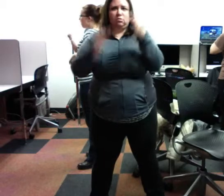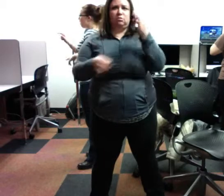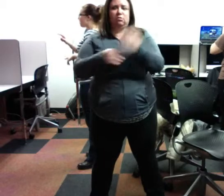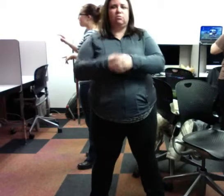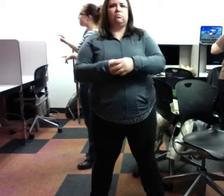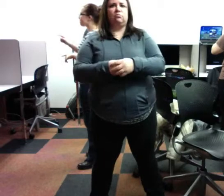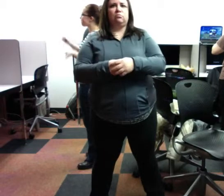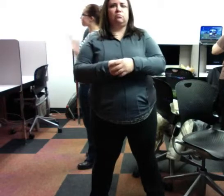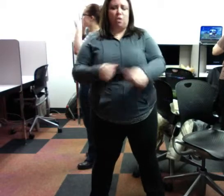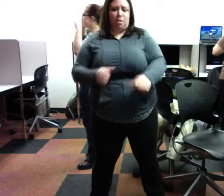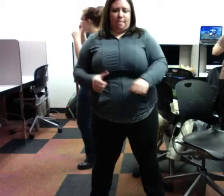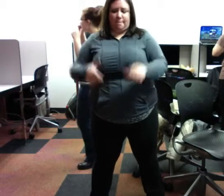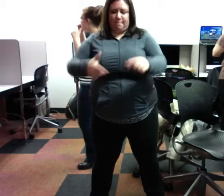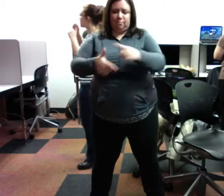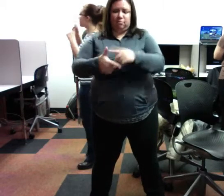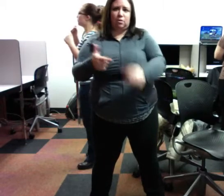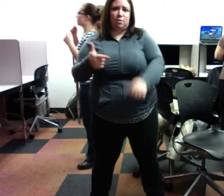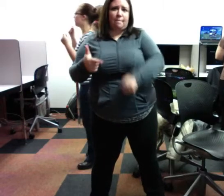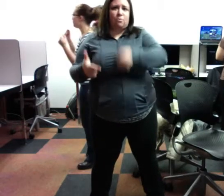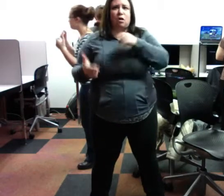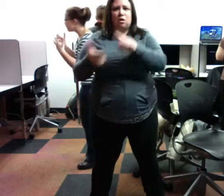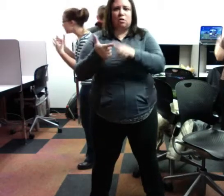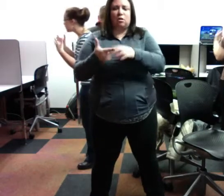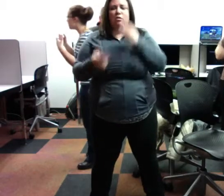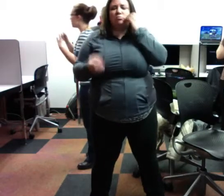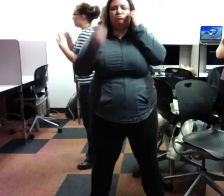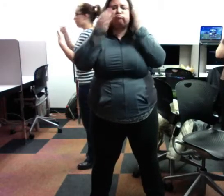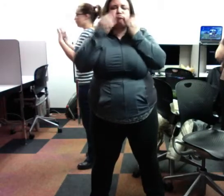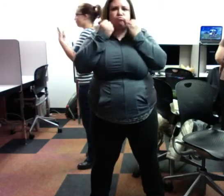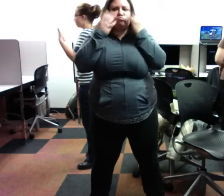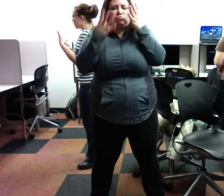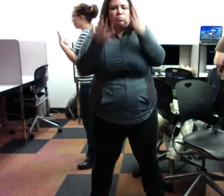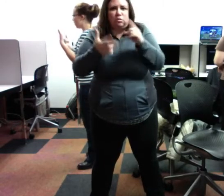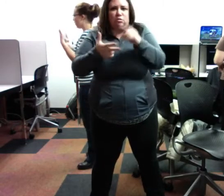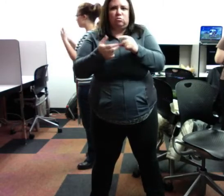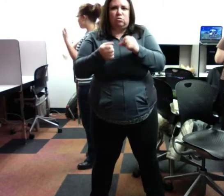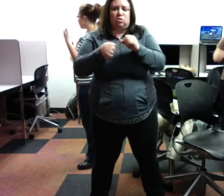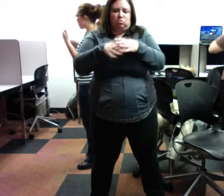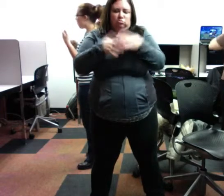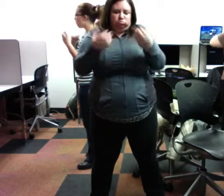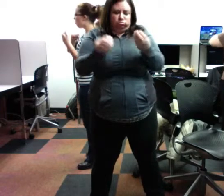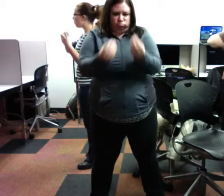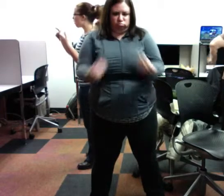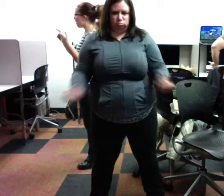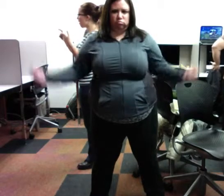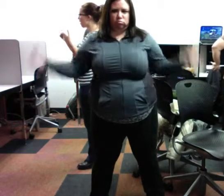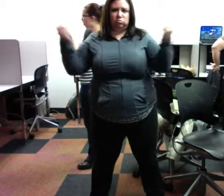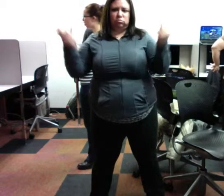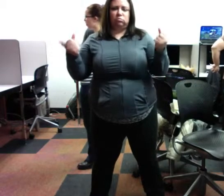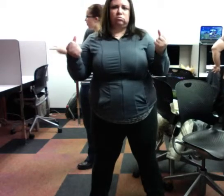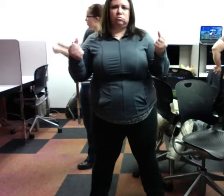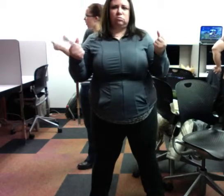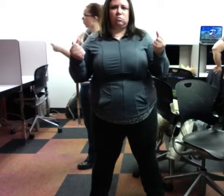pride, all fear of embarrassment or failure, these things just fall away in the face of death, leaving only what is truly